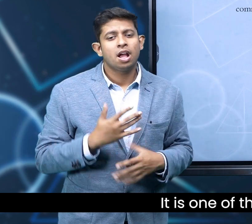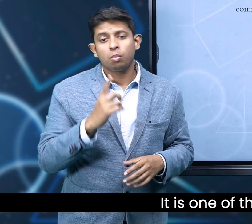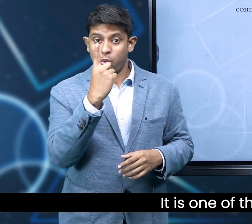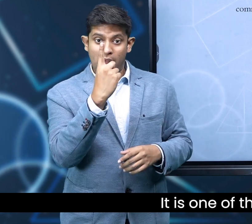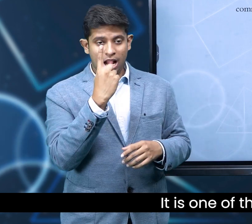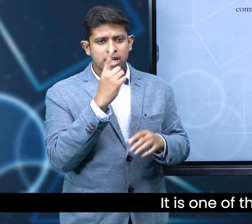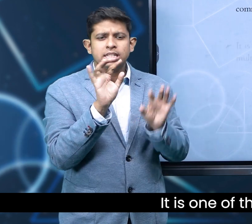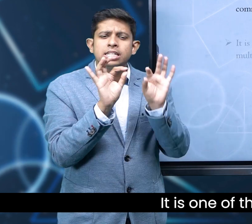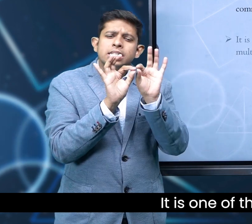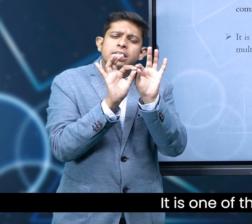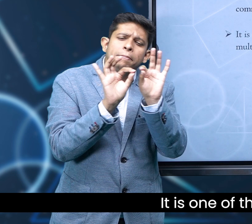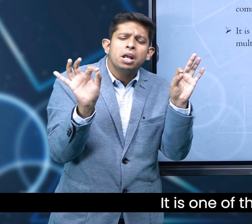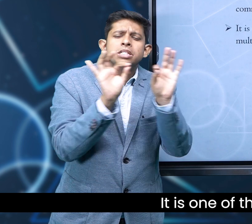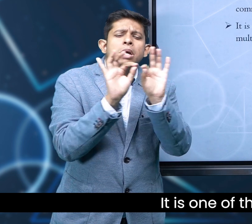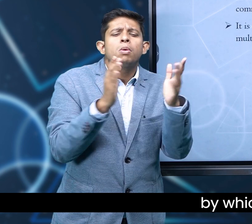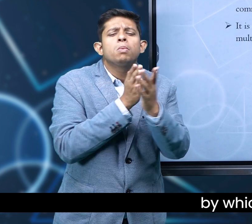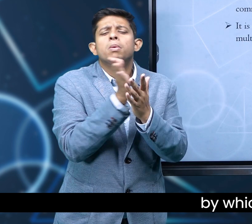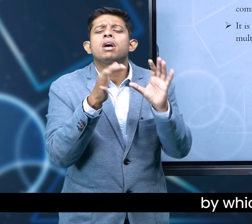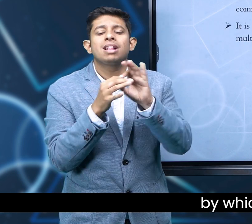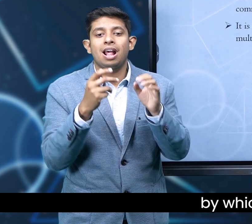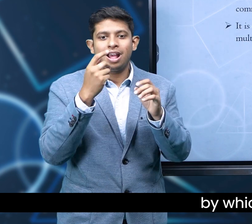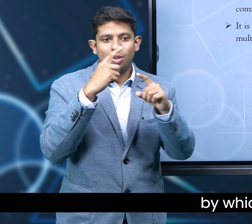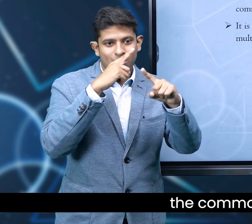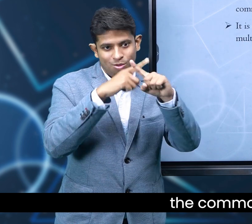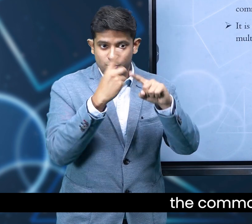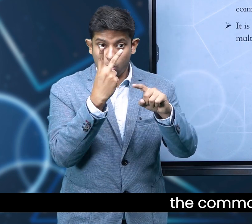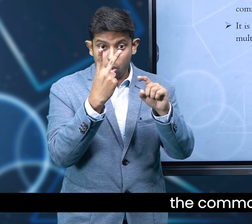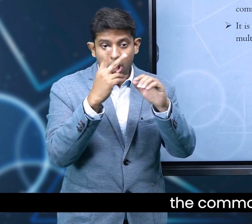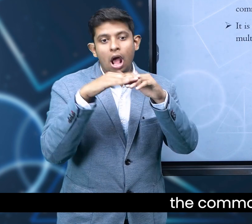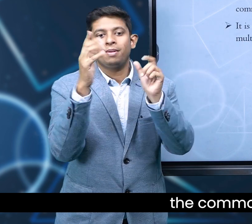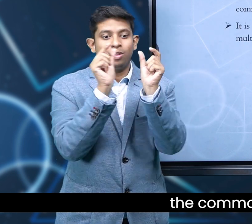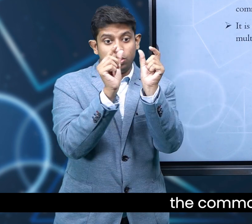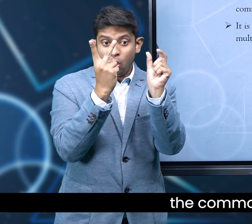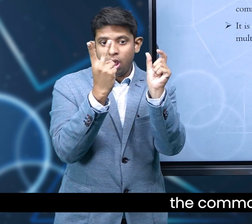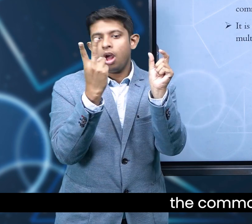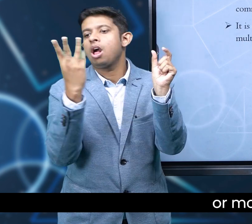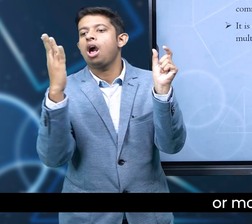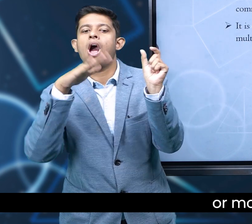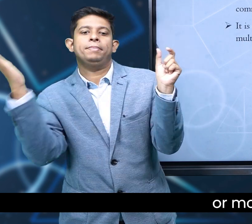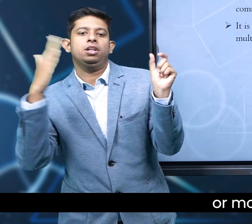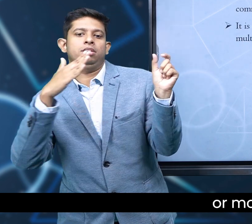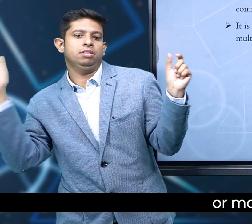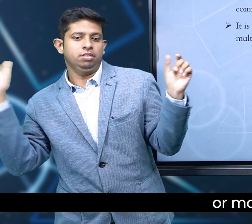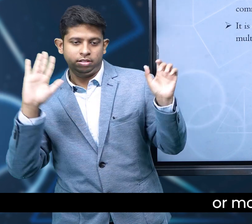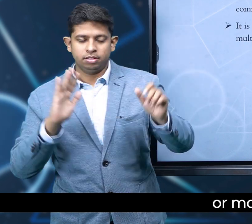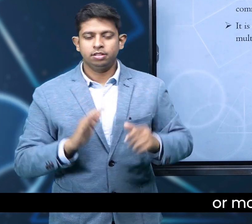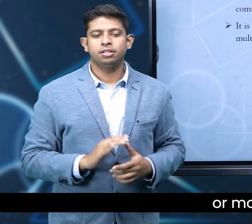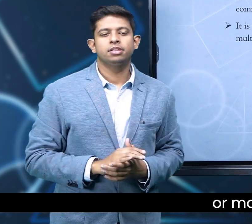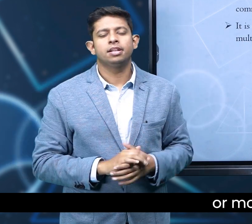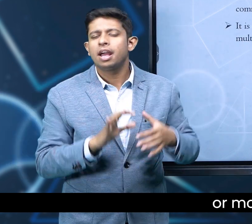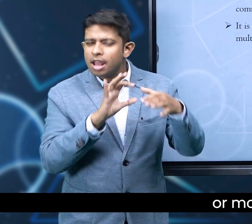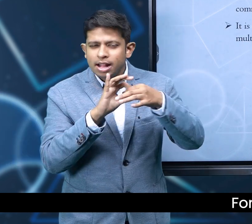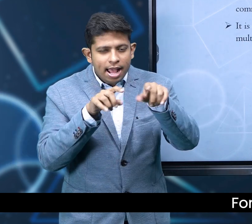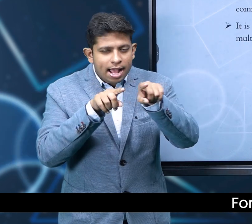It is one of the simplest methods by which we can find the common multiples of two or more numbers. For